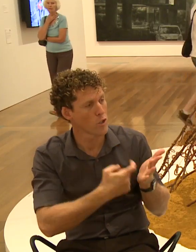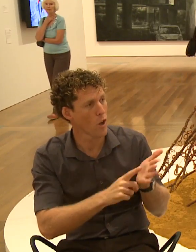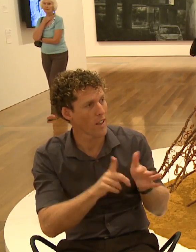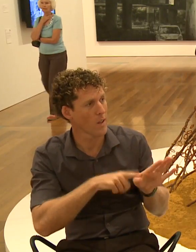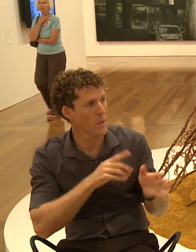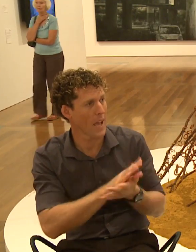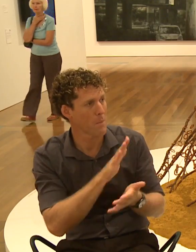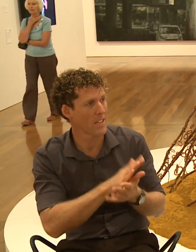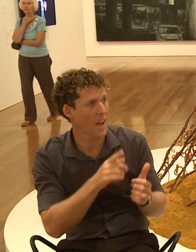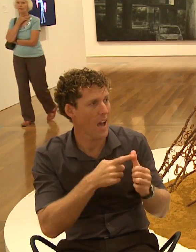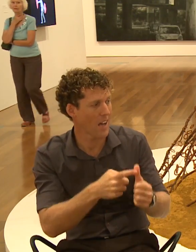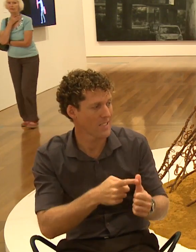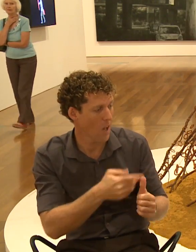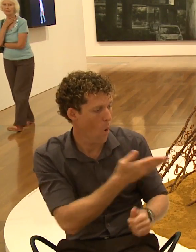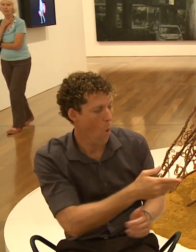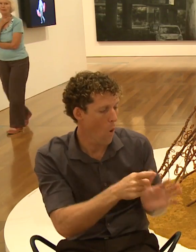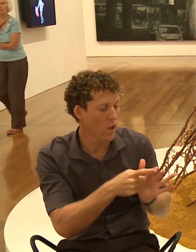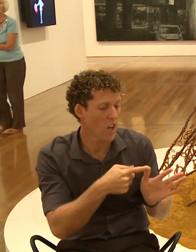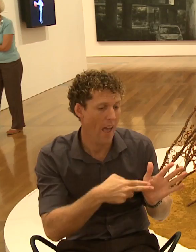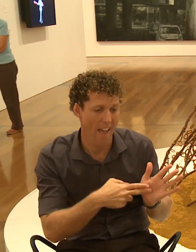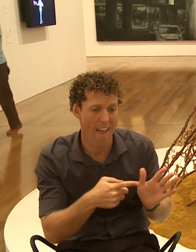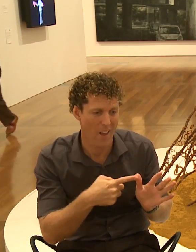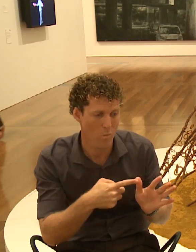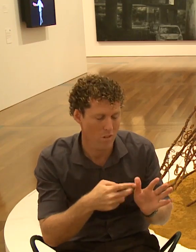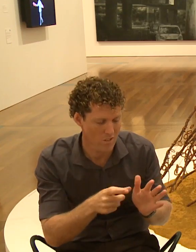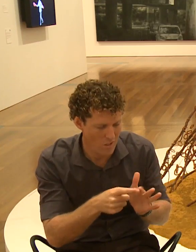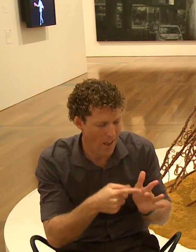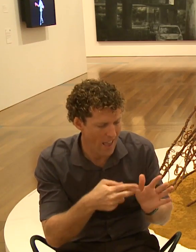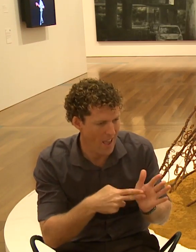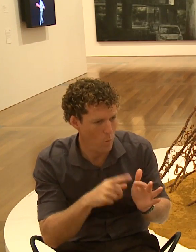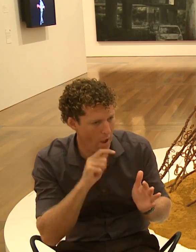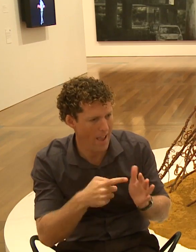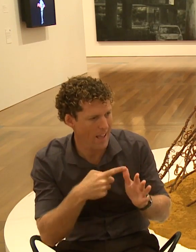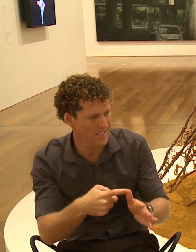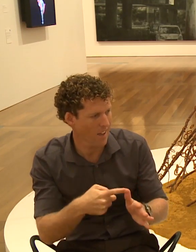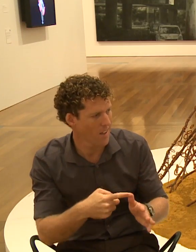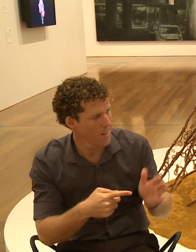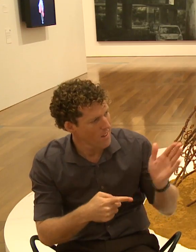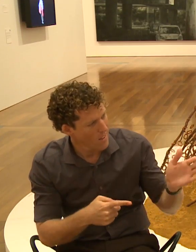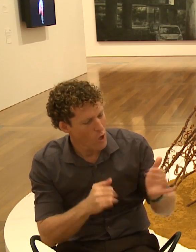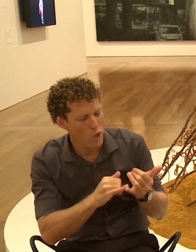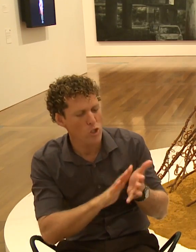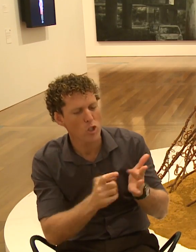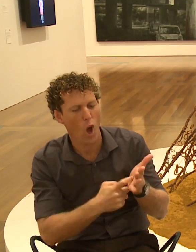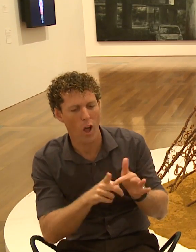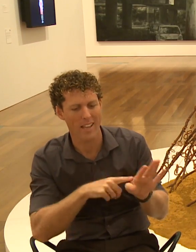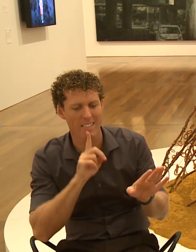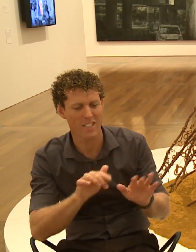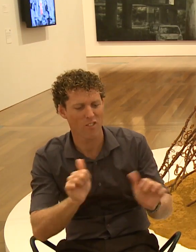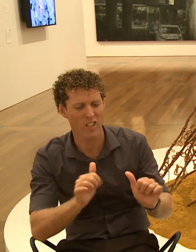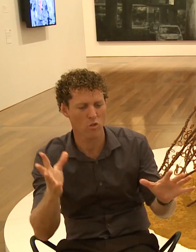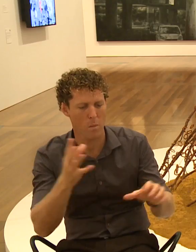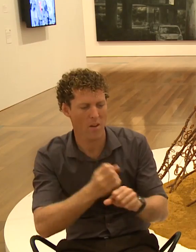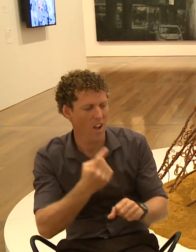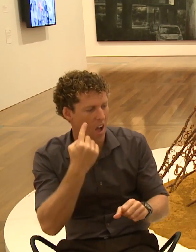or myself. So. But I just think that in sort of finishing off is that it's probably bringing a